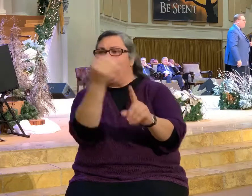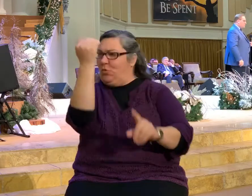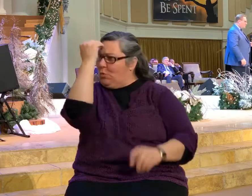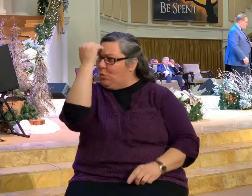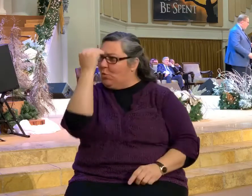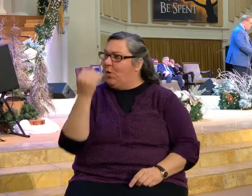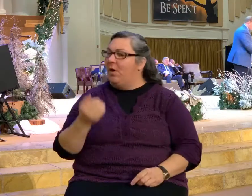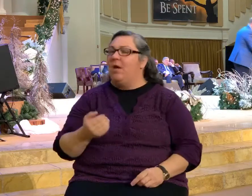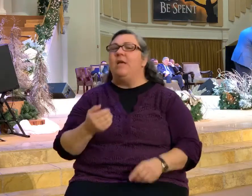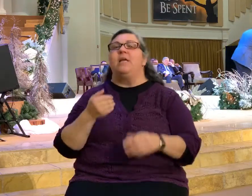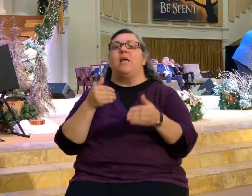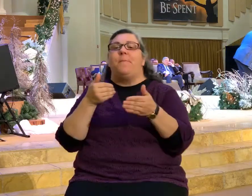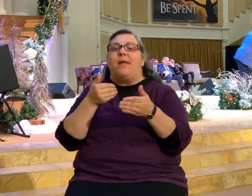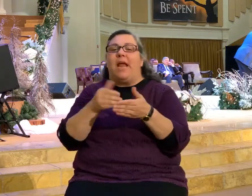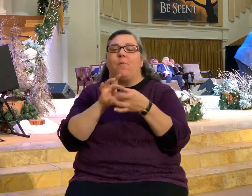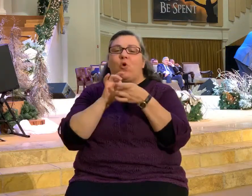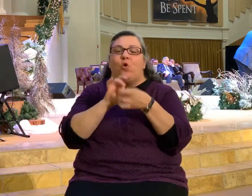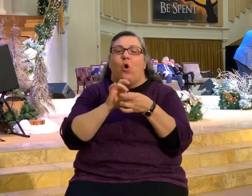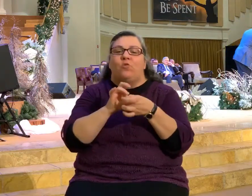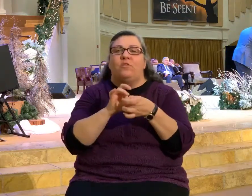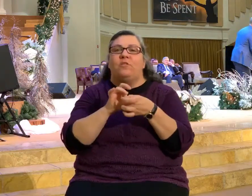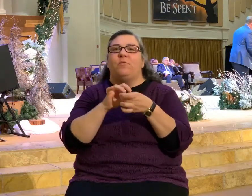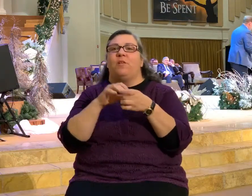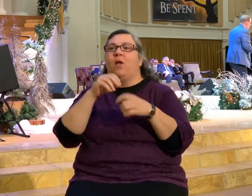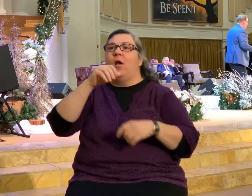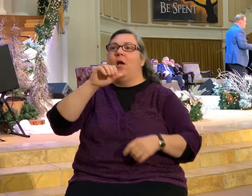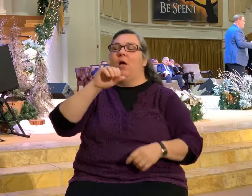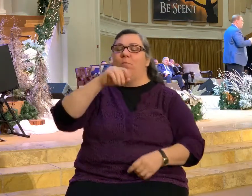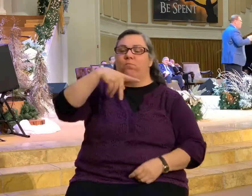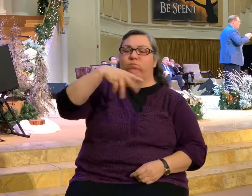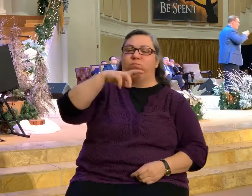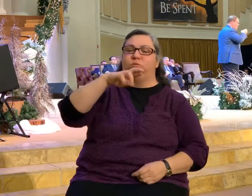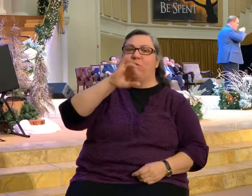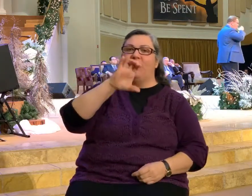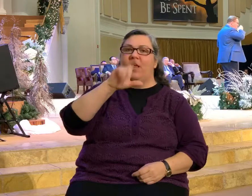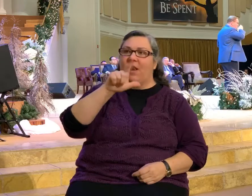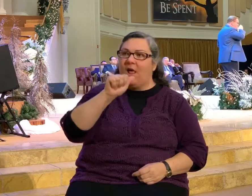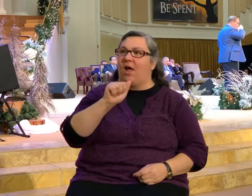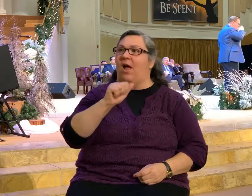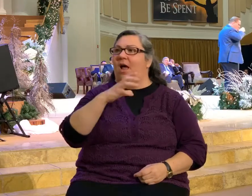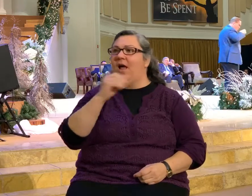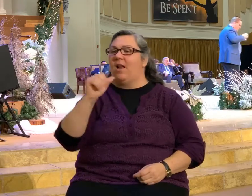he became closely acquainted with Priscilla and Aquila. Remember Priscilla and Aquila?